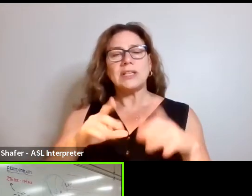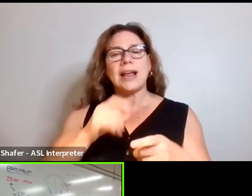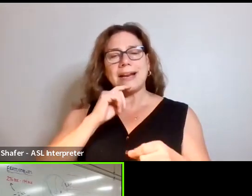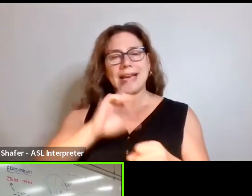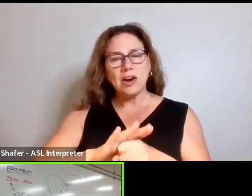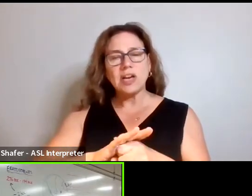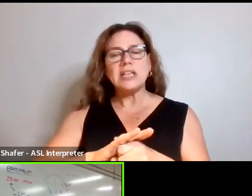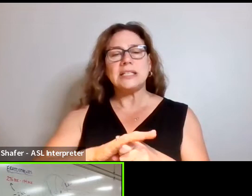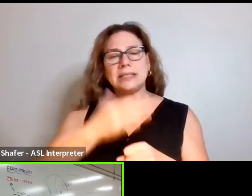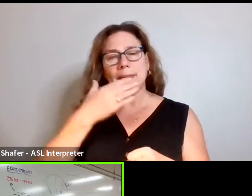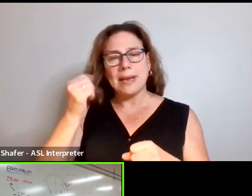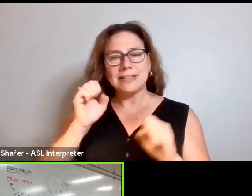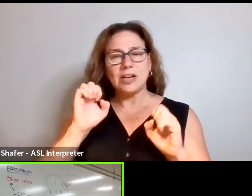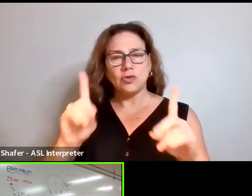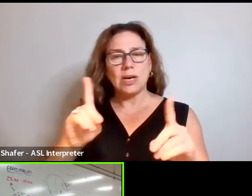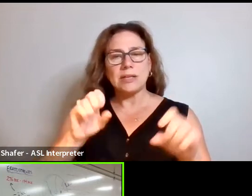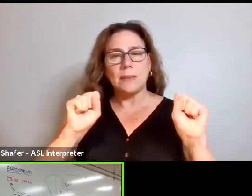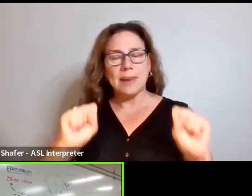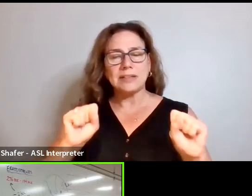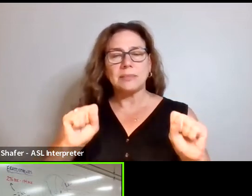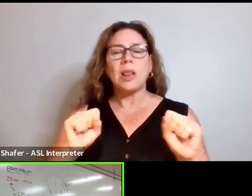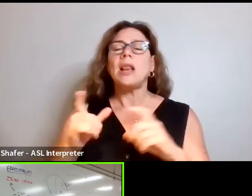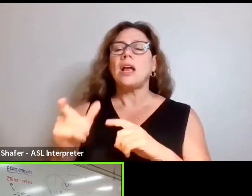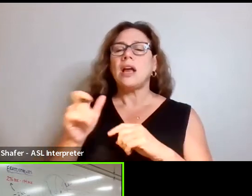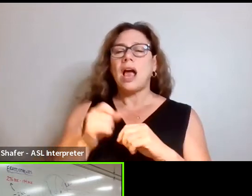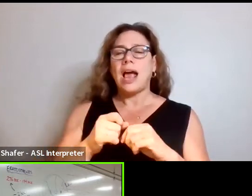be more reflective and more